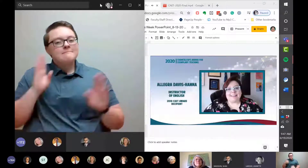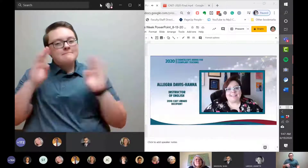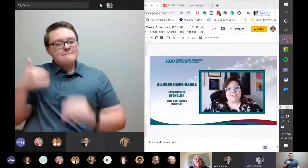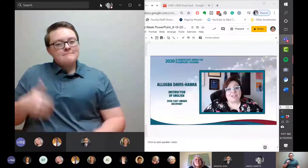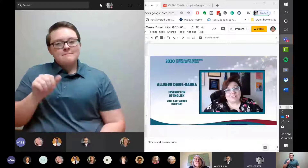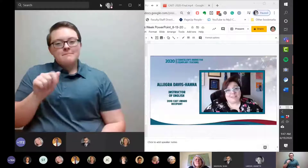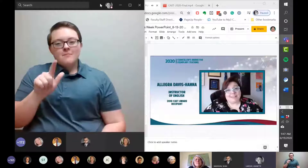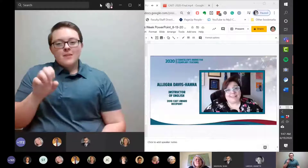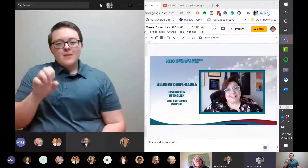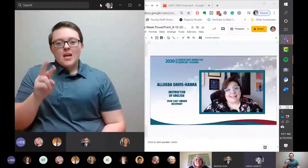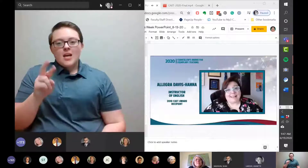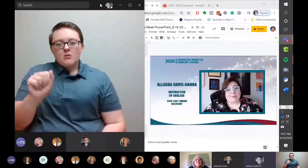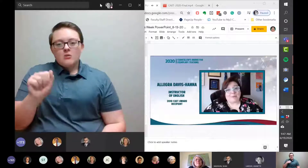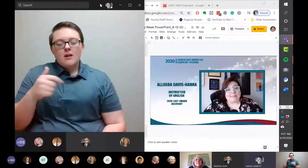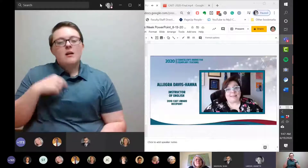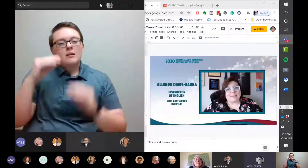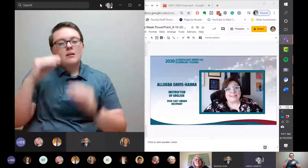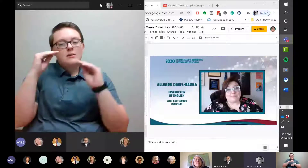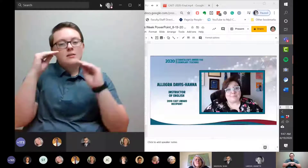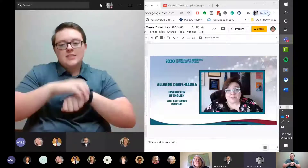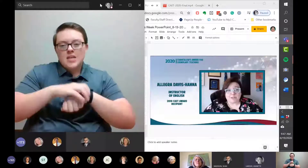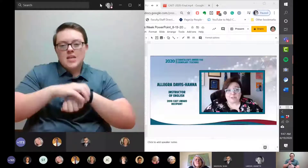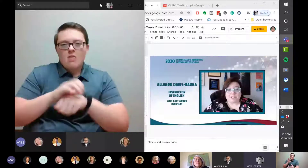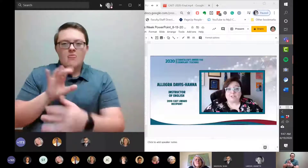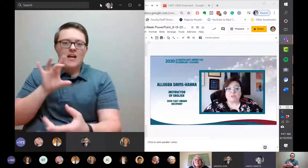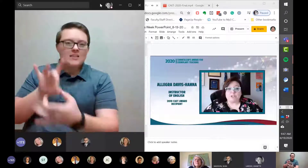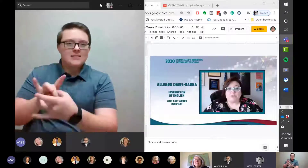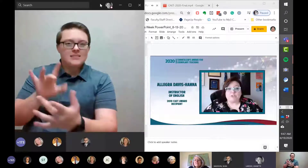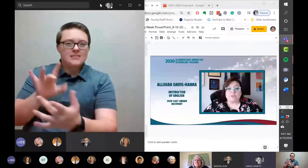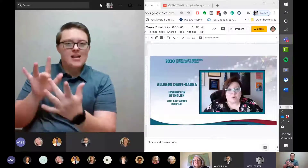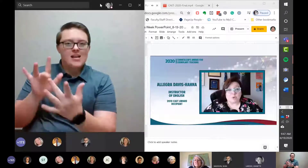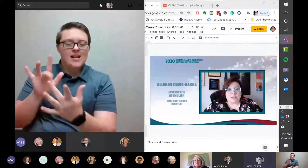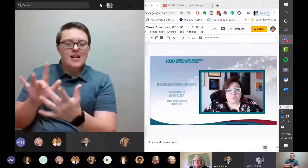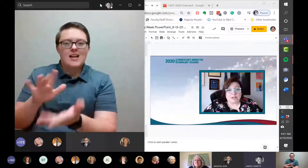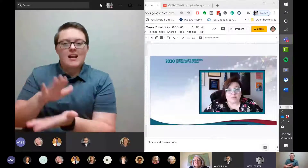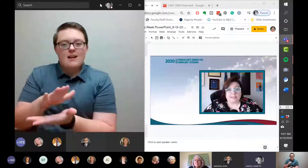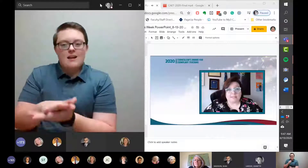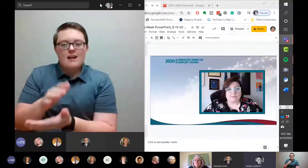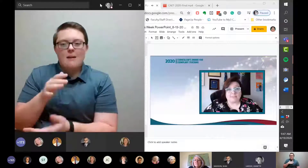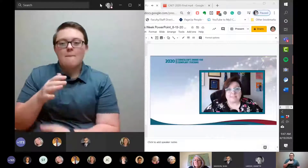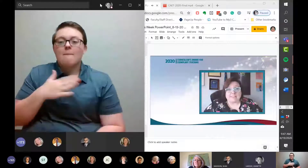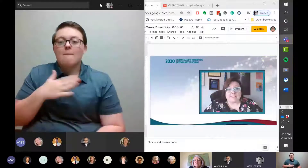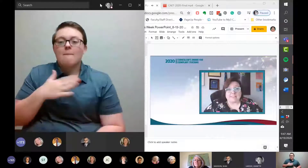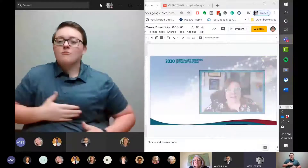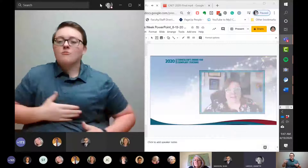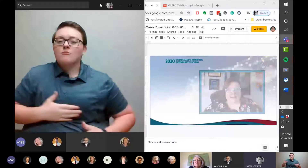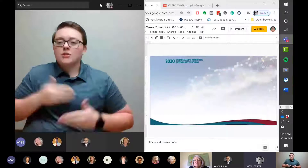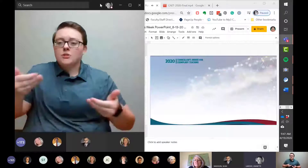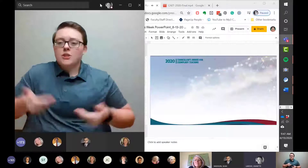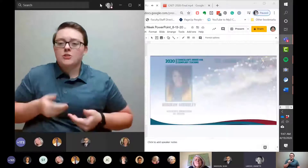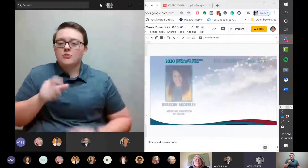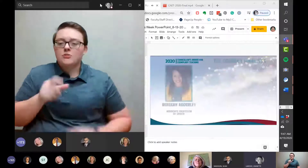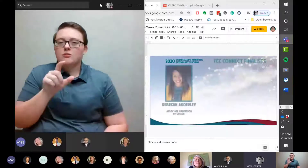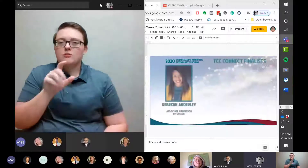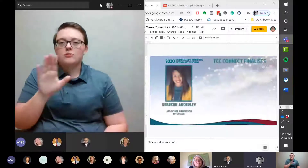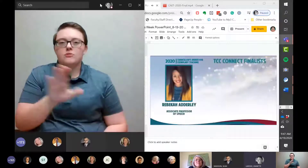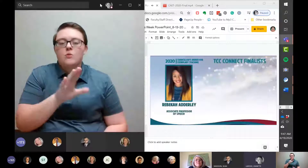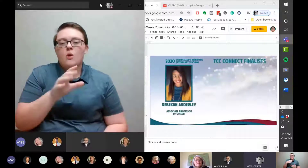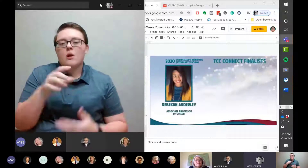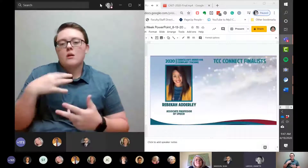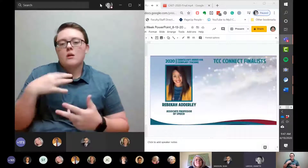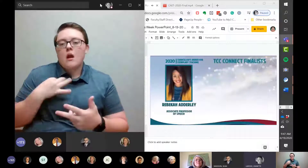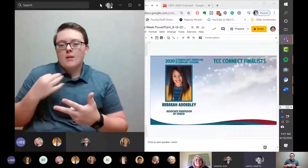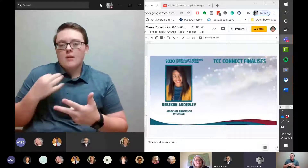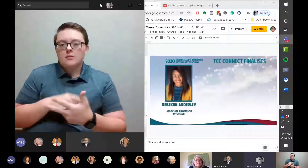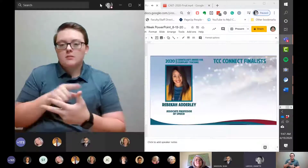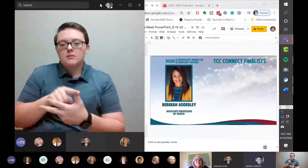Hanna, and I teach English at the Connect campus, and it is my pleasure to introduce the 2020 nominees from TCC Connect. Mrs.